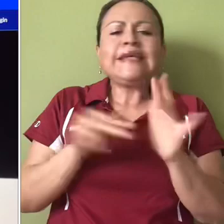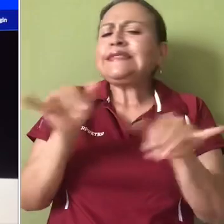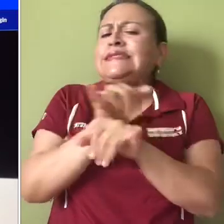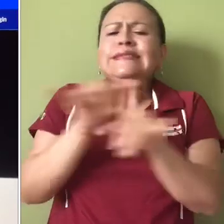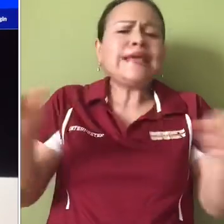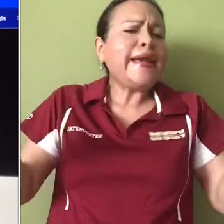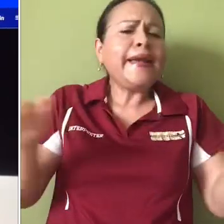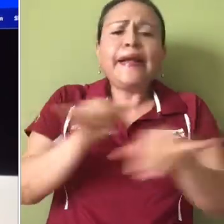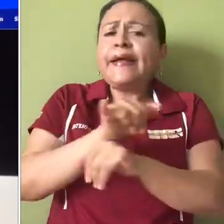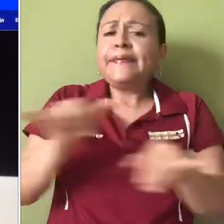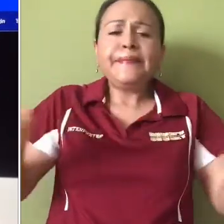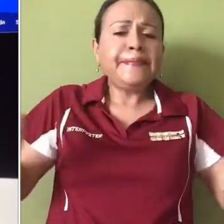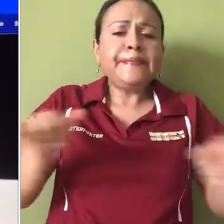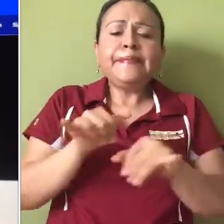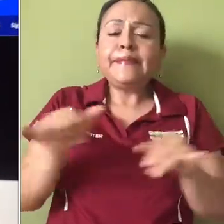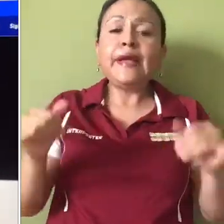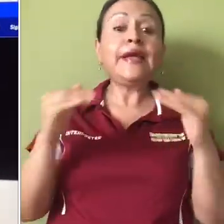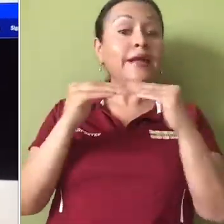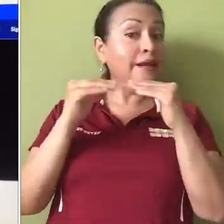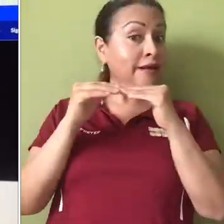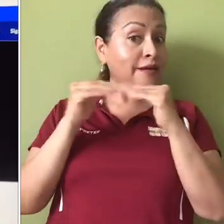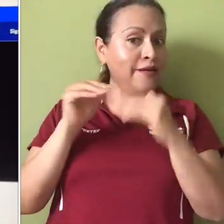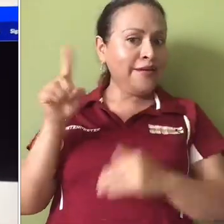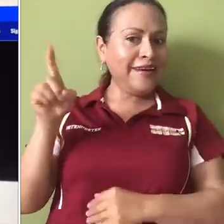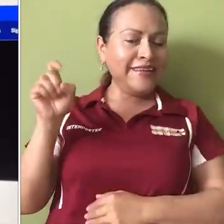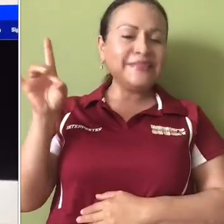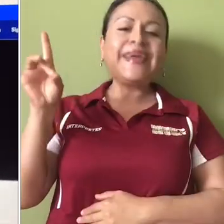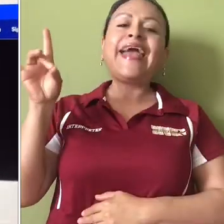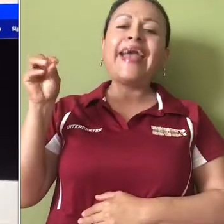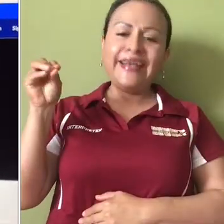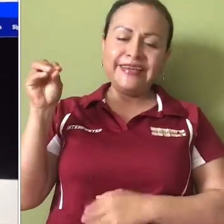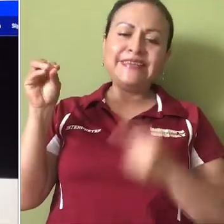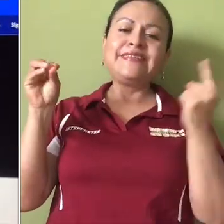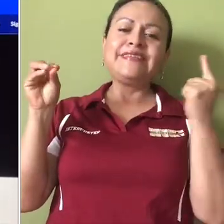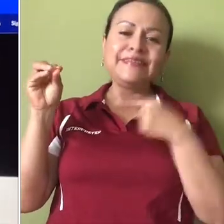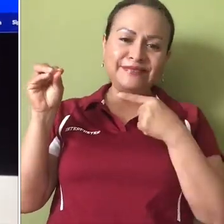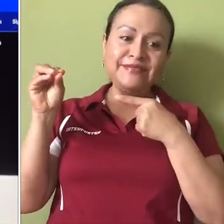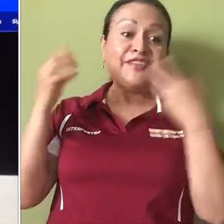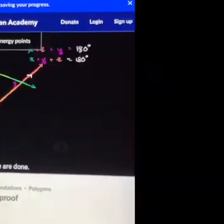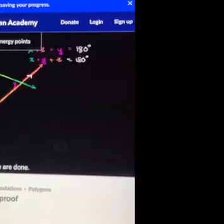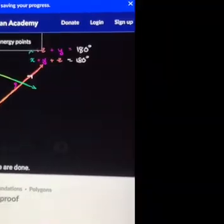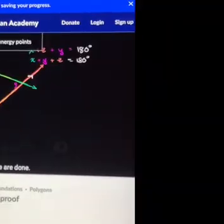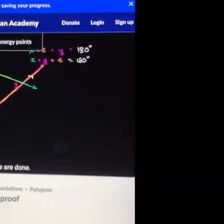plus z is equal to 180 degrees. And we are done.